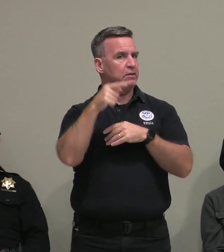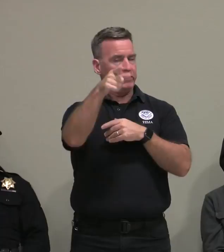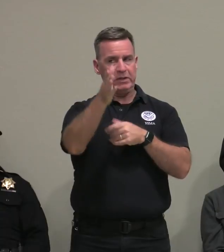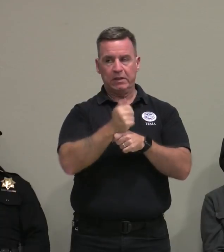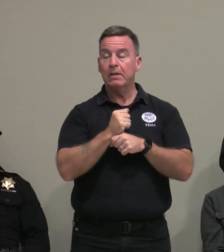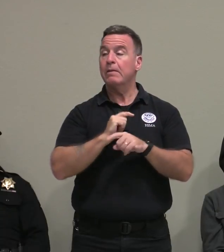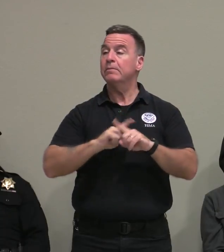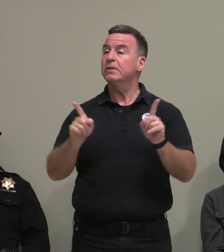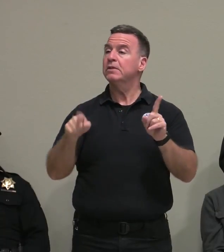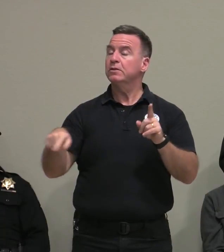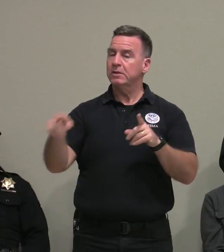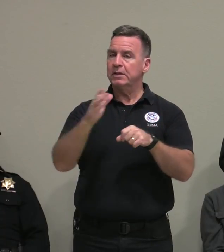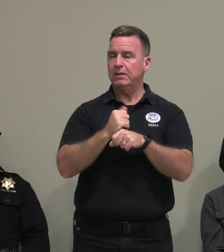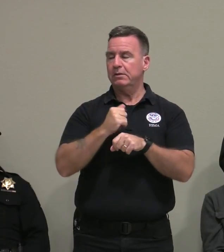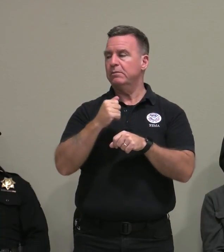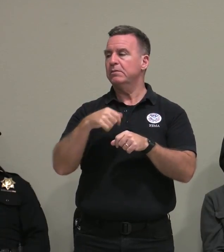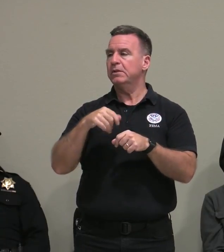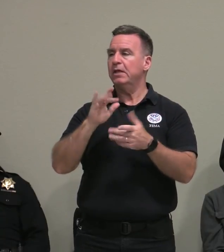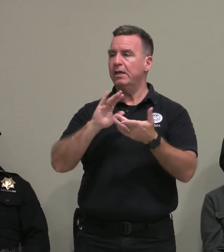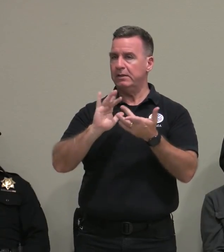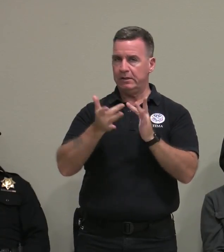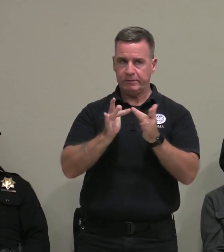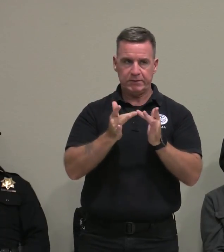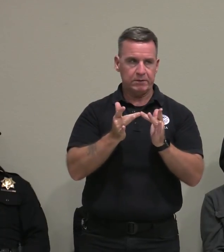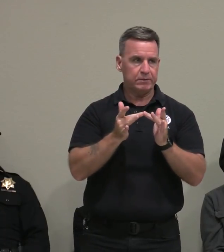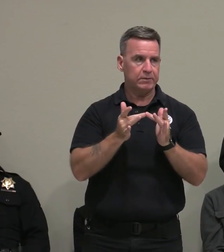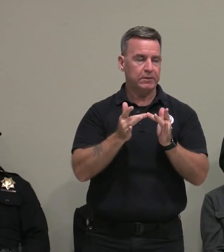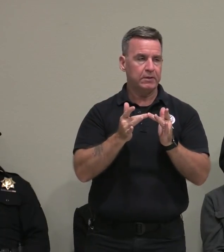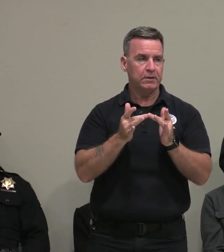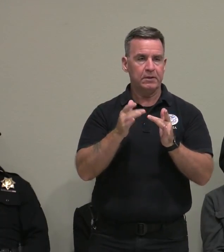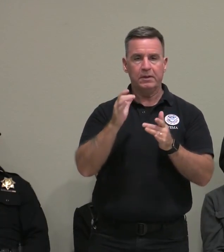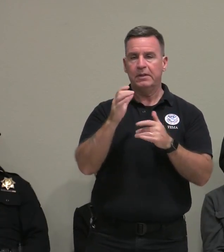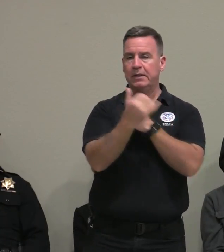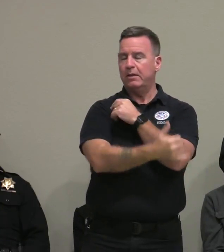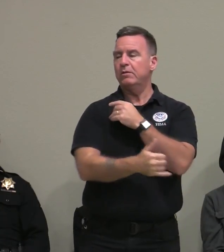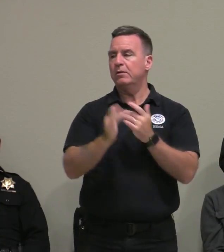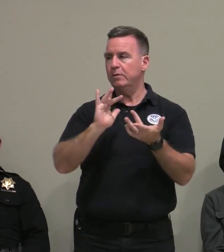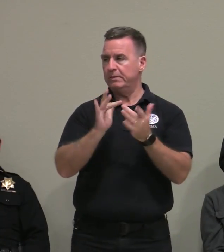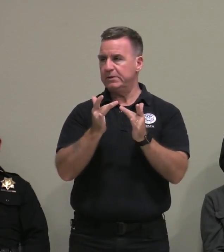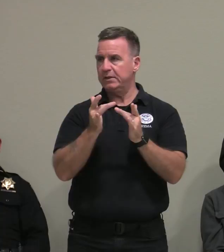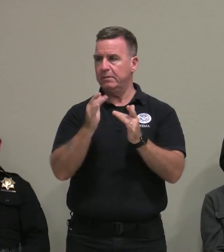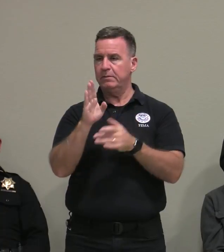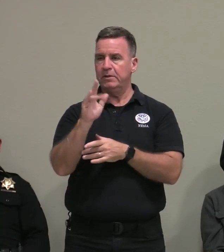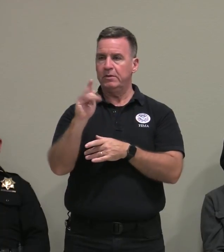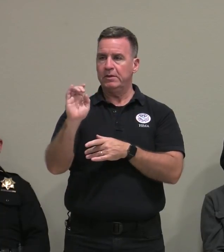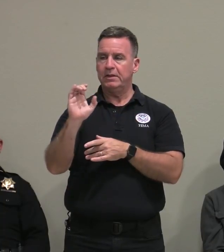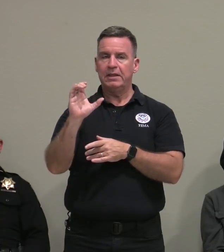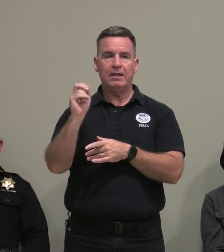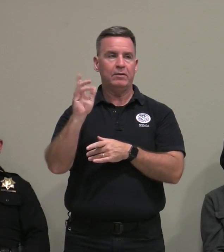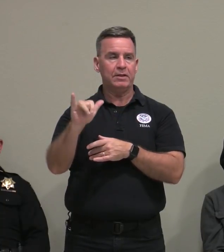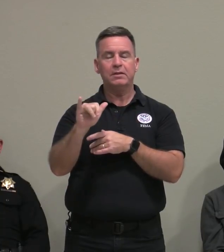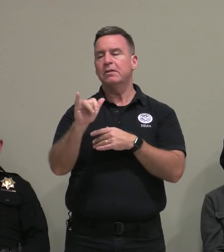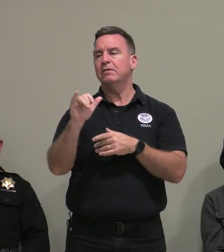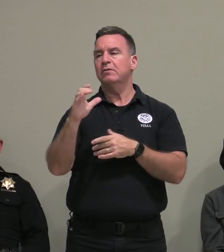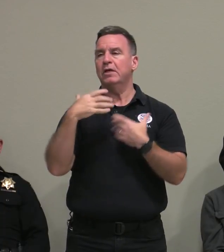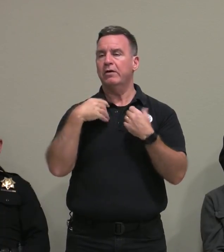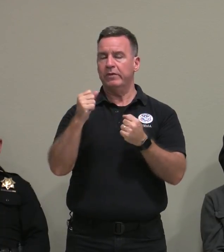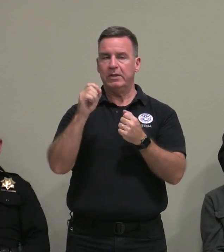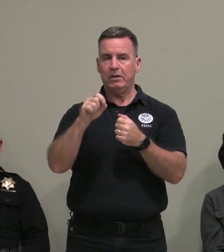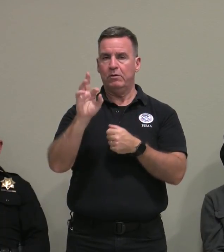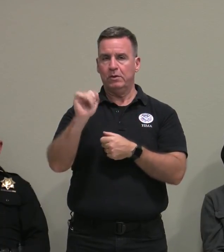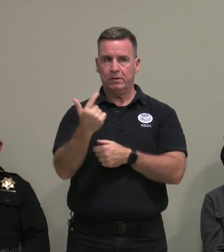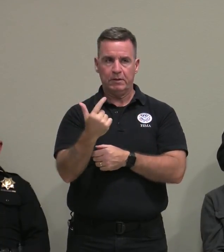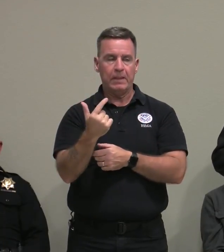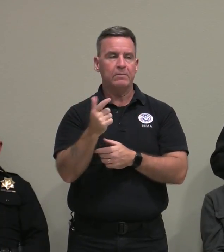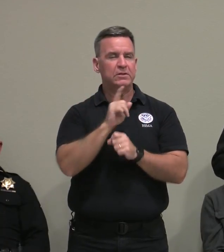get. But also you'll able to get them on the website, the county website, buttecountyrecovery.org. And